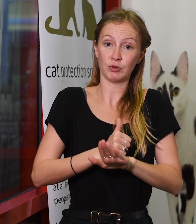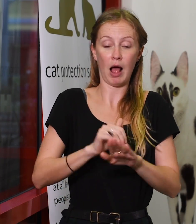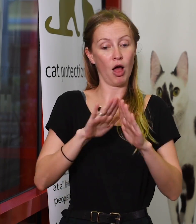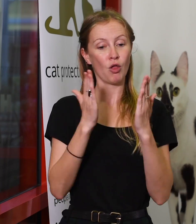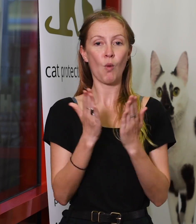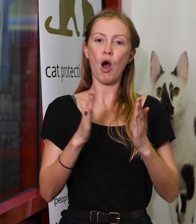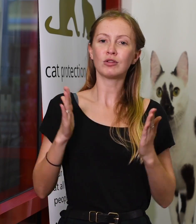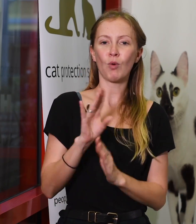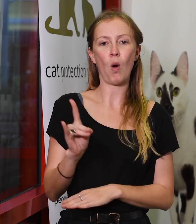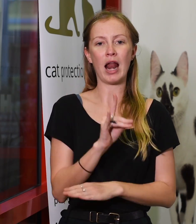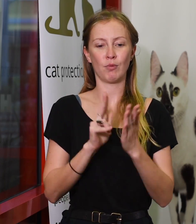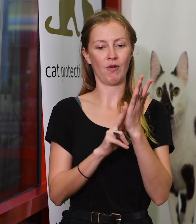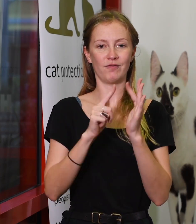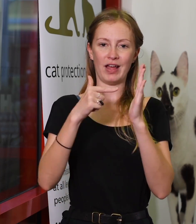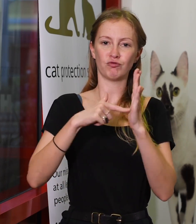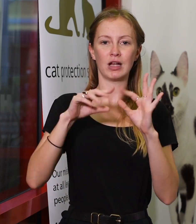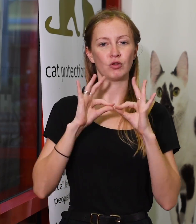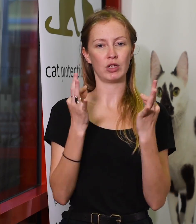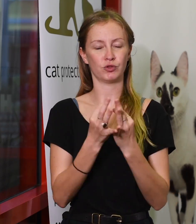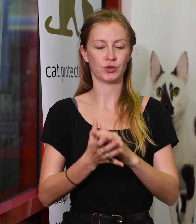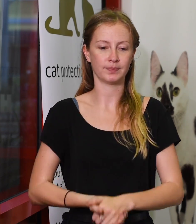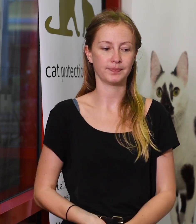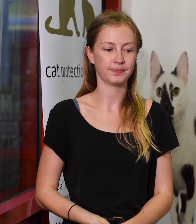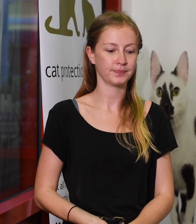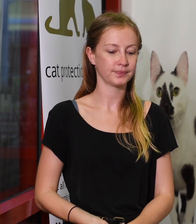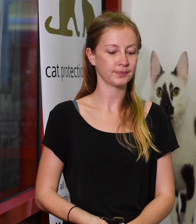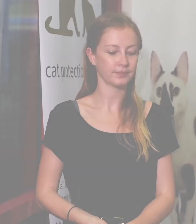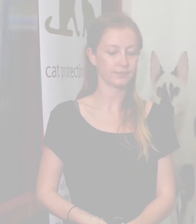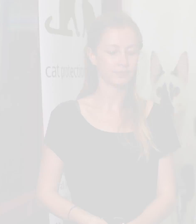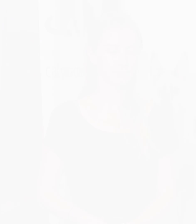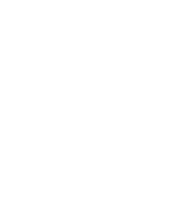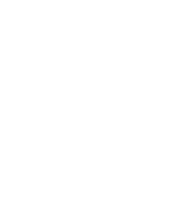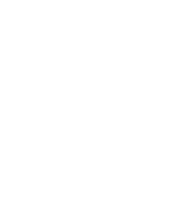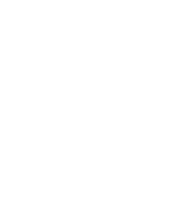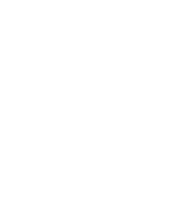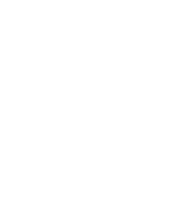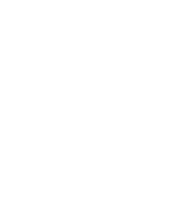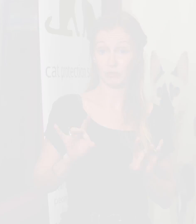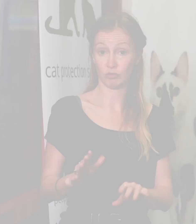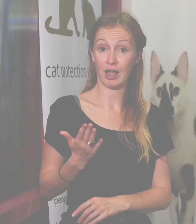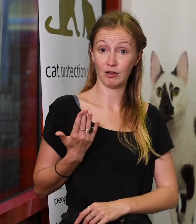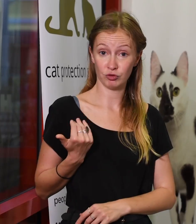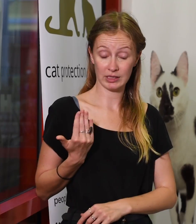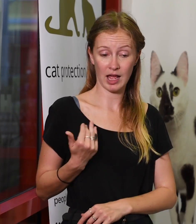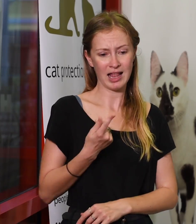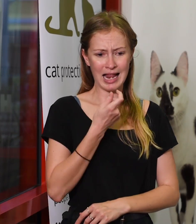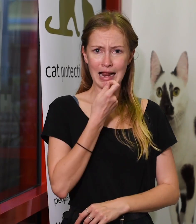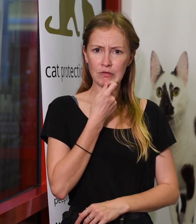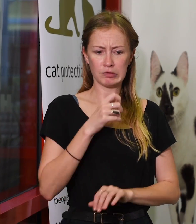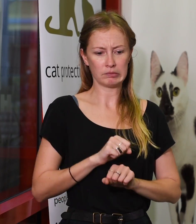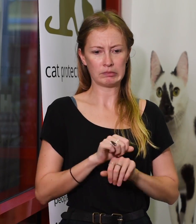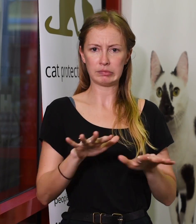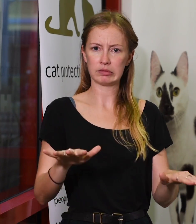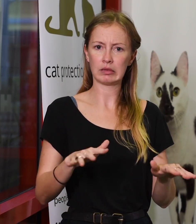Animal Veterinary Association. And but in Australia, just recently, there have been some outbreaks